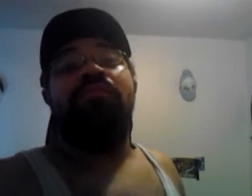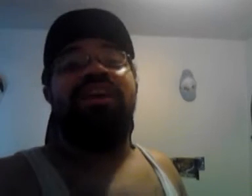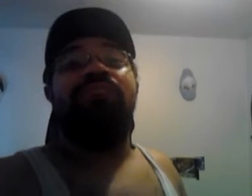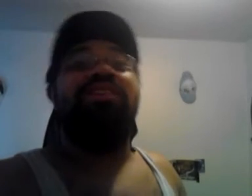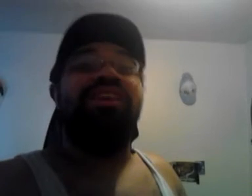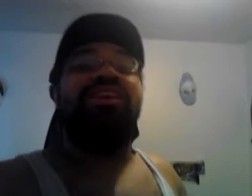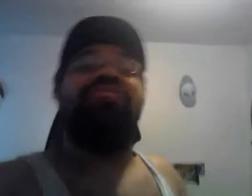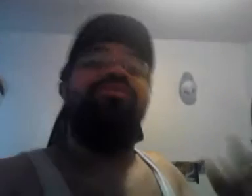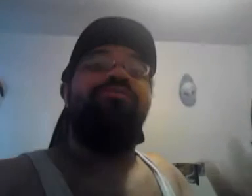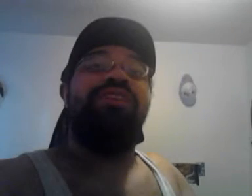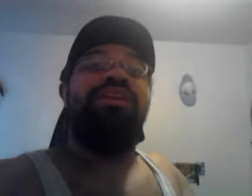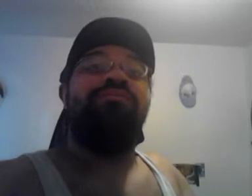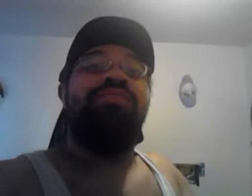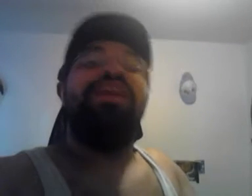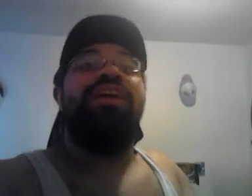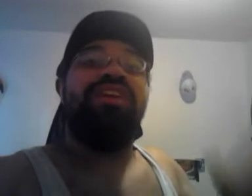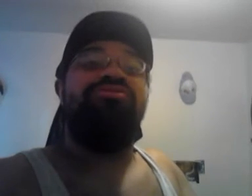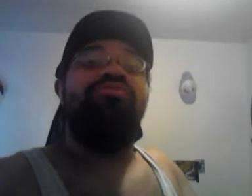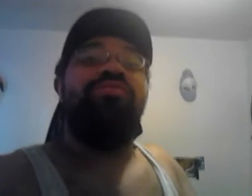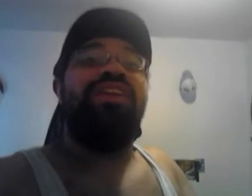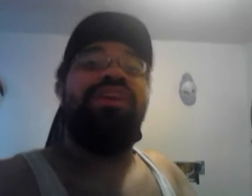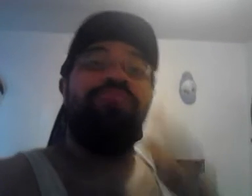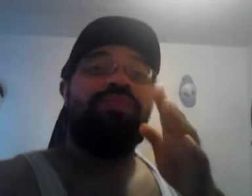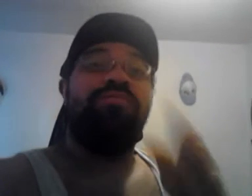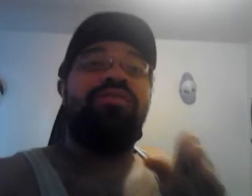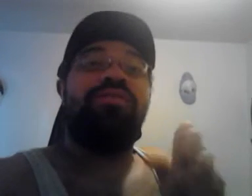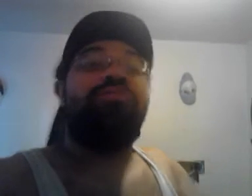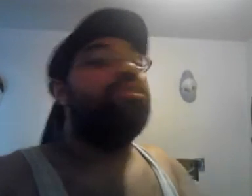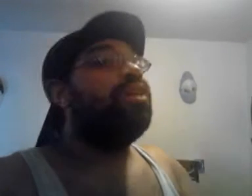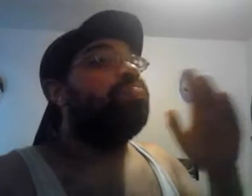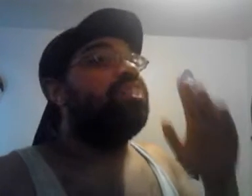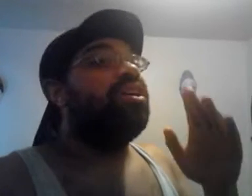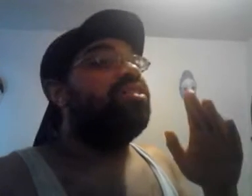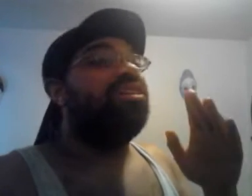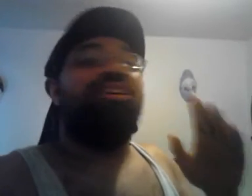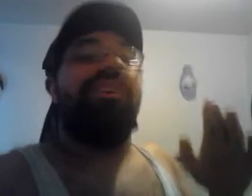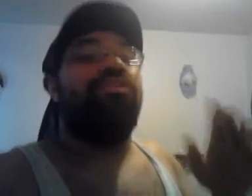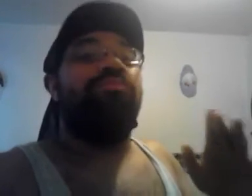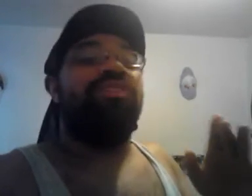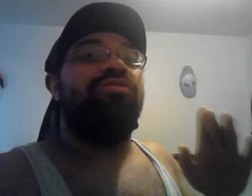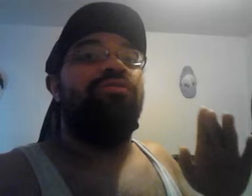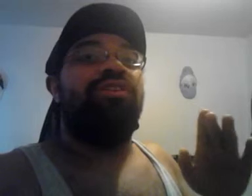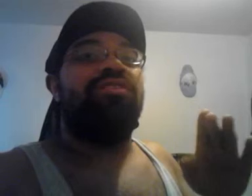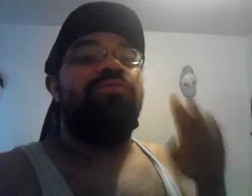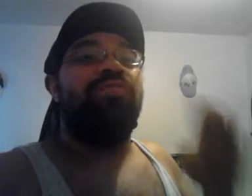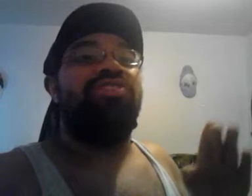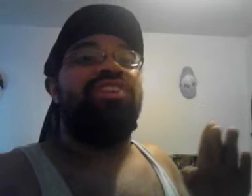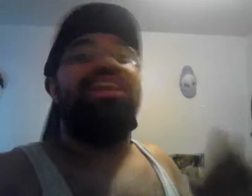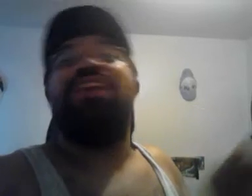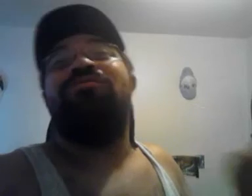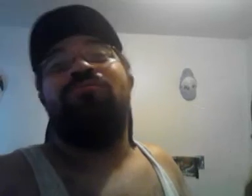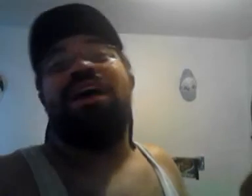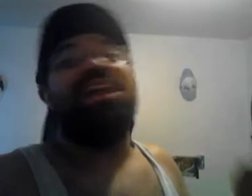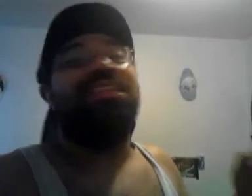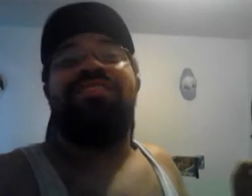Miami Heat is going to win it. If they do win it, it'd be a miracle. Because it ain't going to be no celebration and a riot at the same